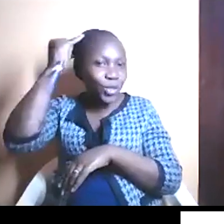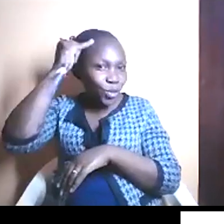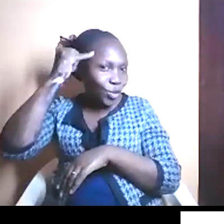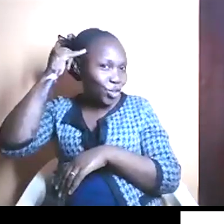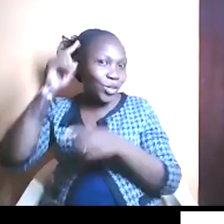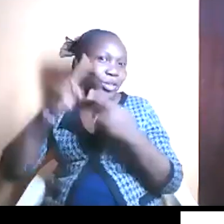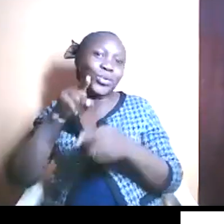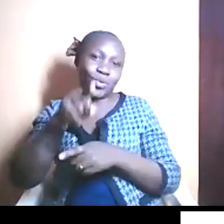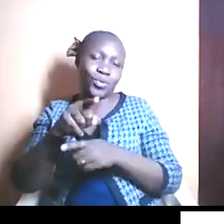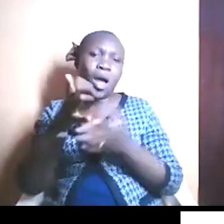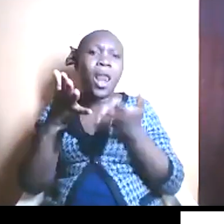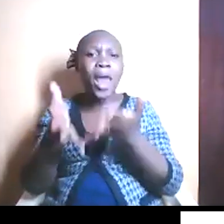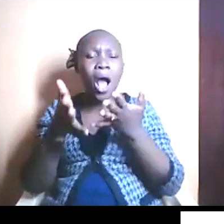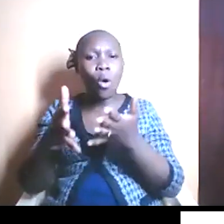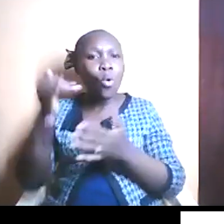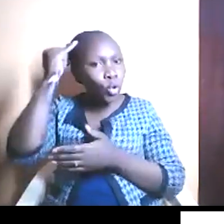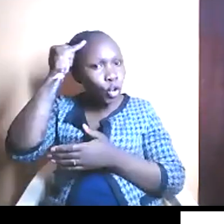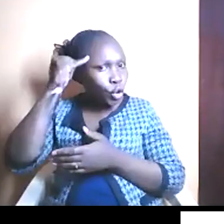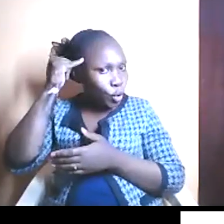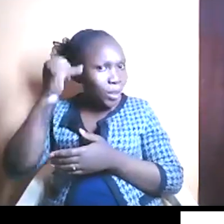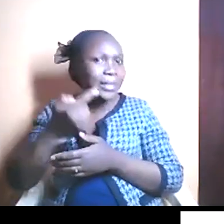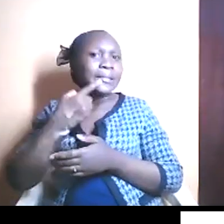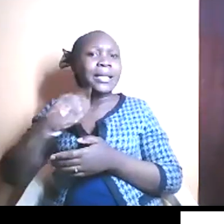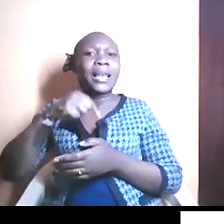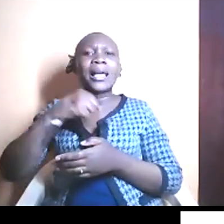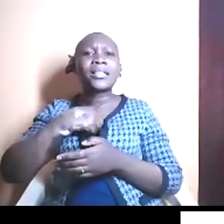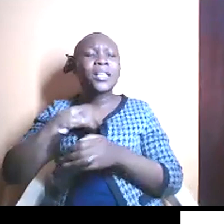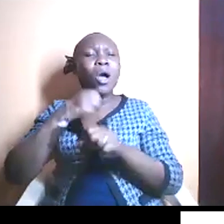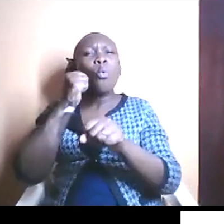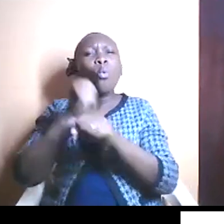how do we really manage these toxic workplaces?